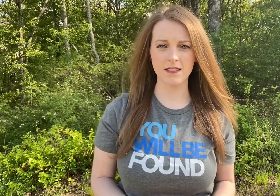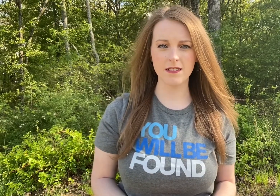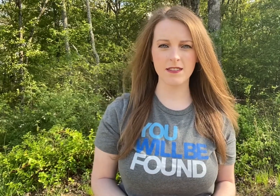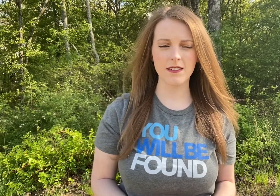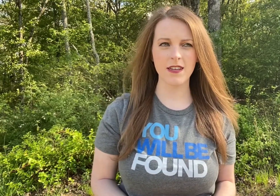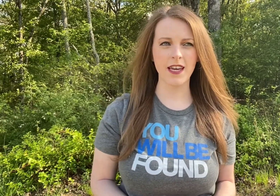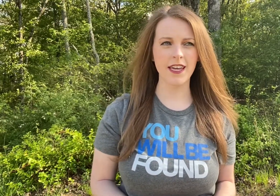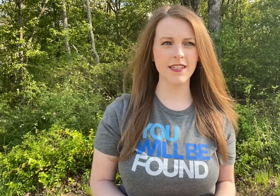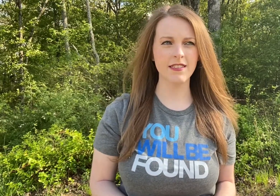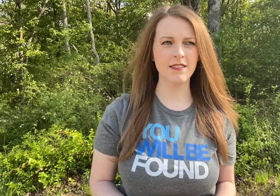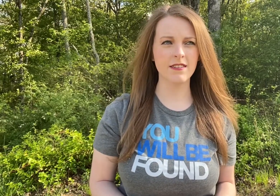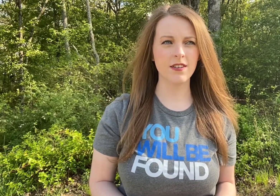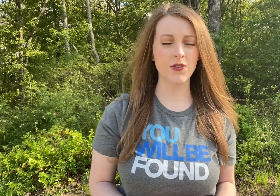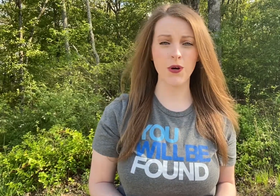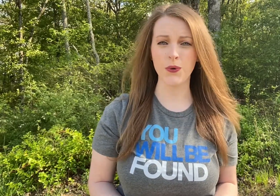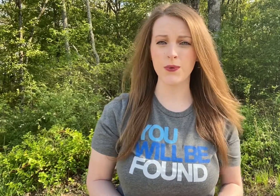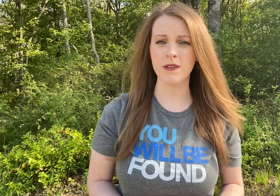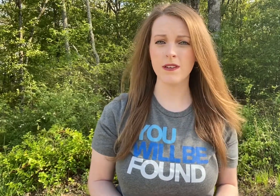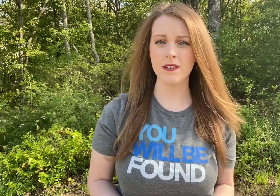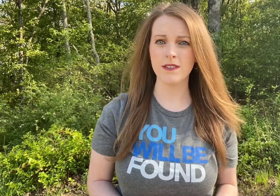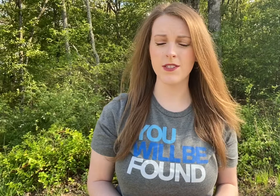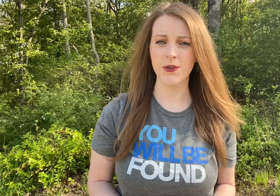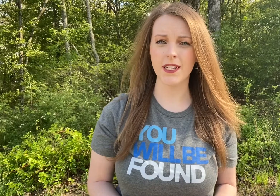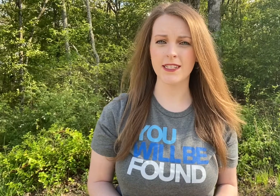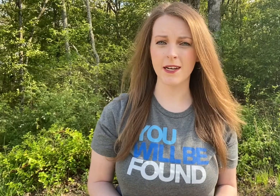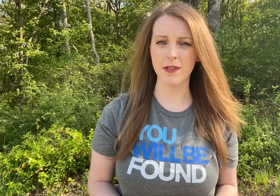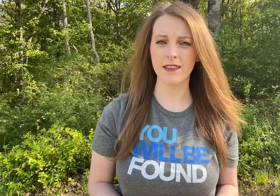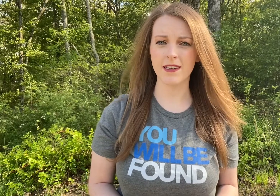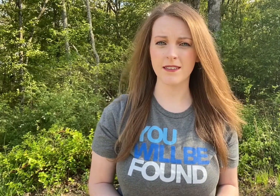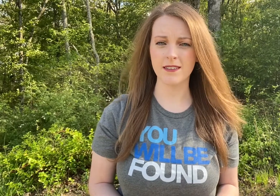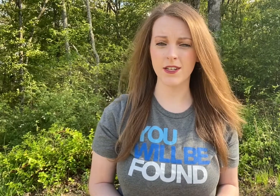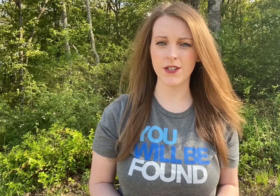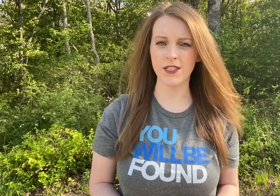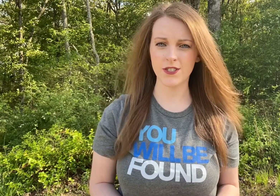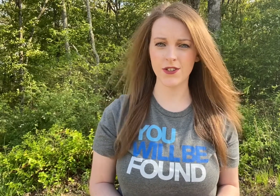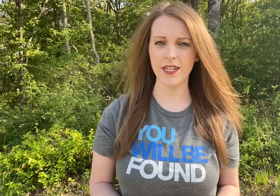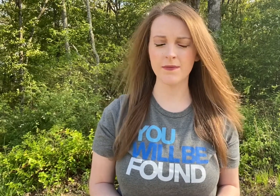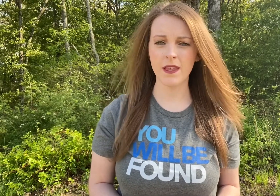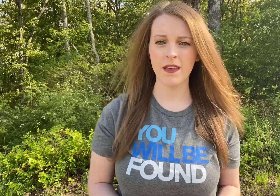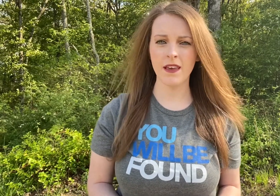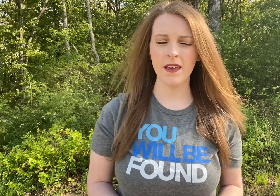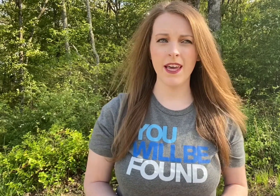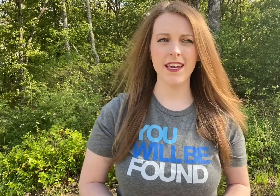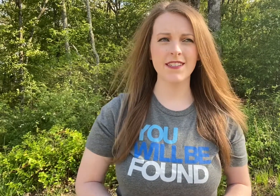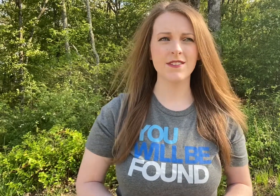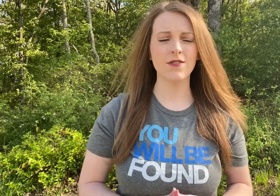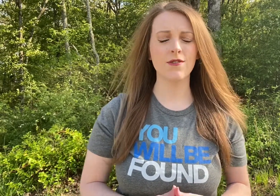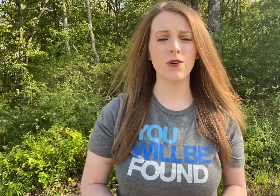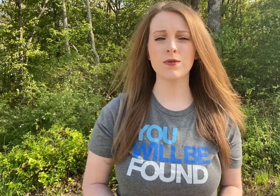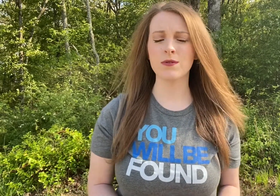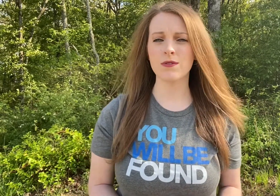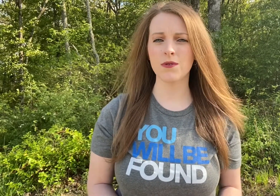insignificant and alone during a time like this in our history, and those